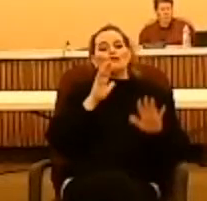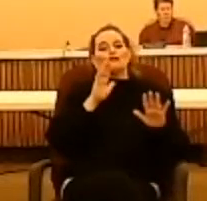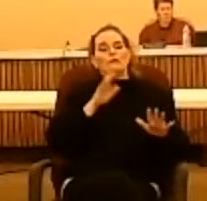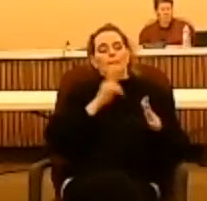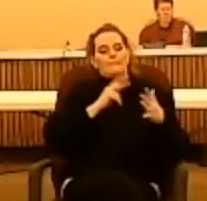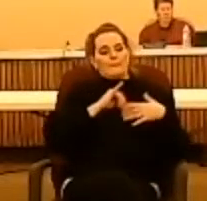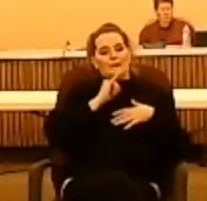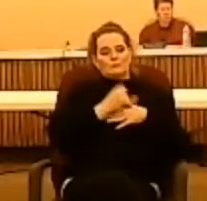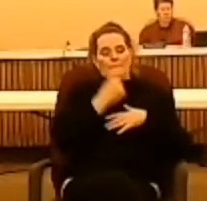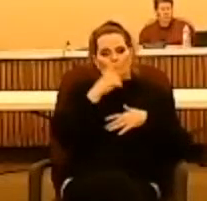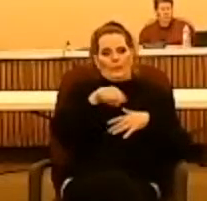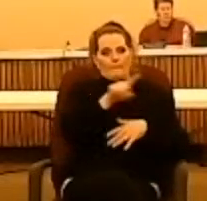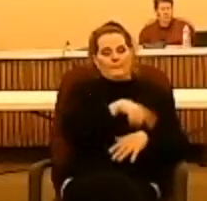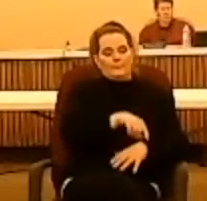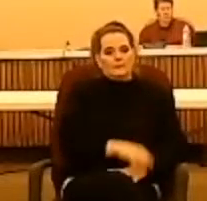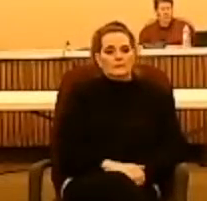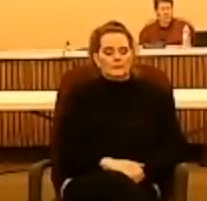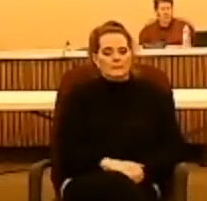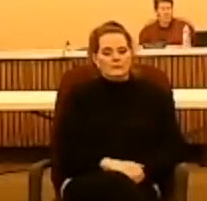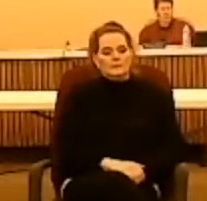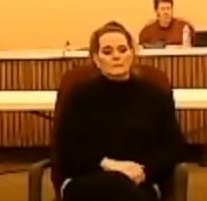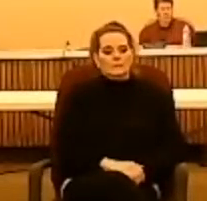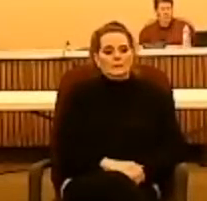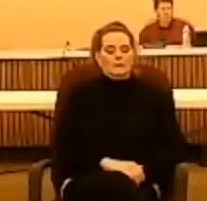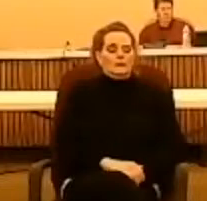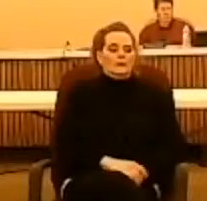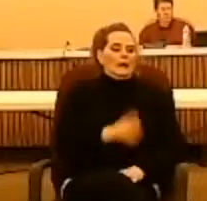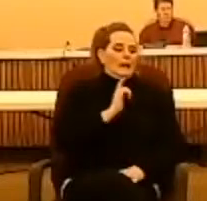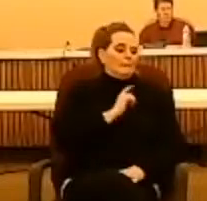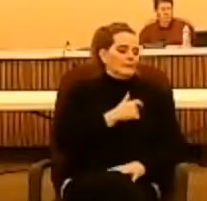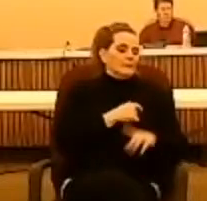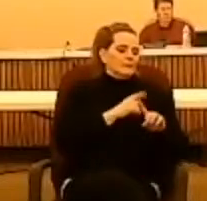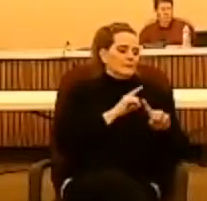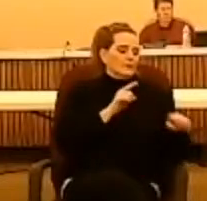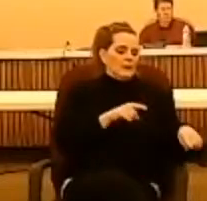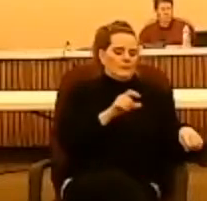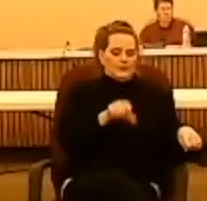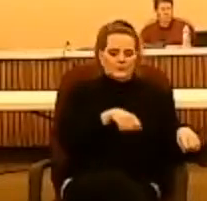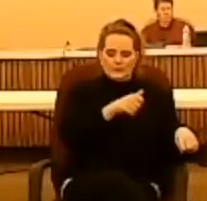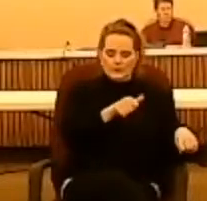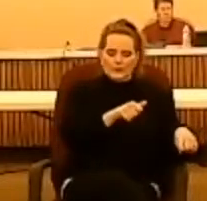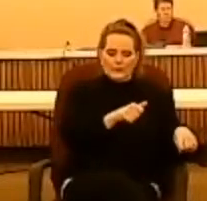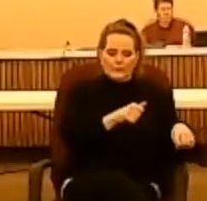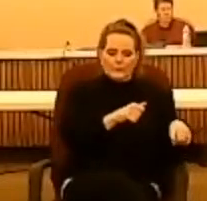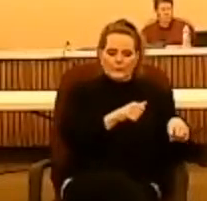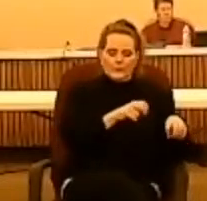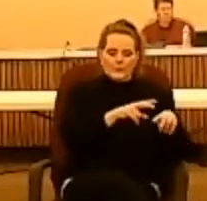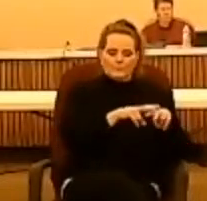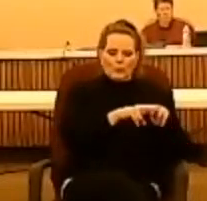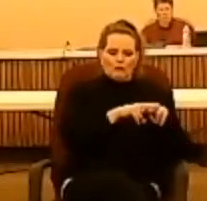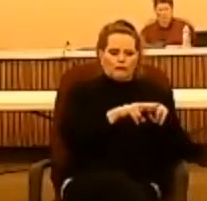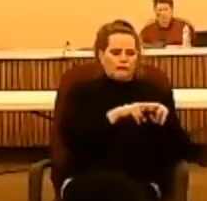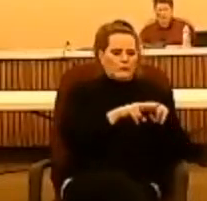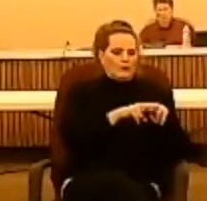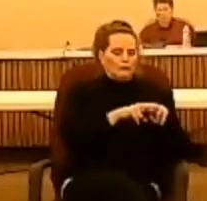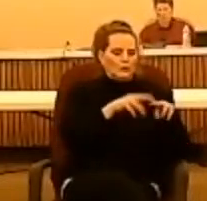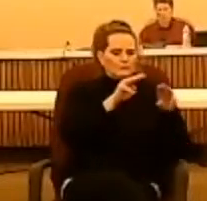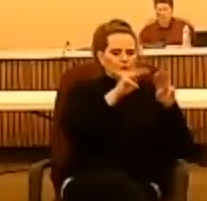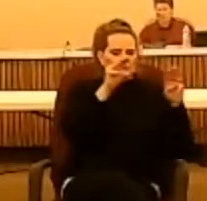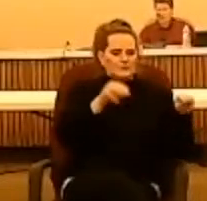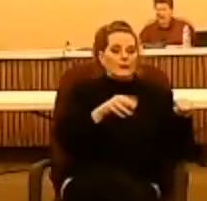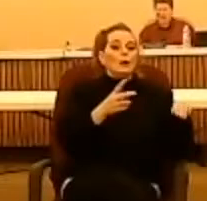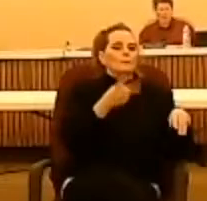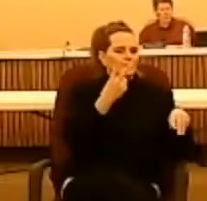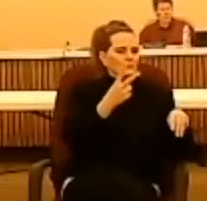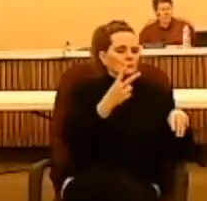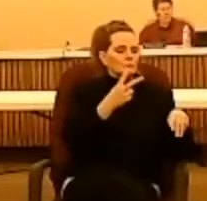is some, we could get it all the way down to, there's another railroad museum. There's actually 2 railroad museums